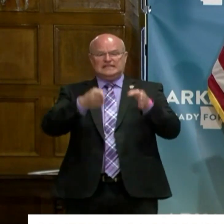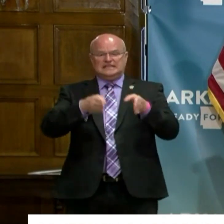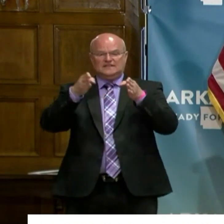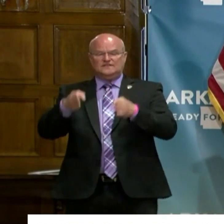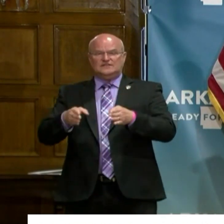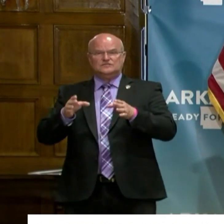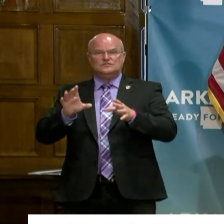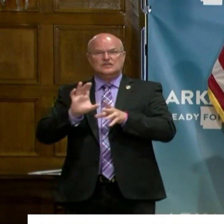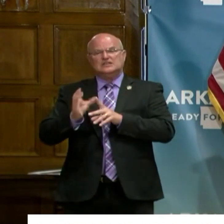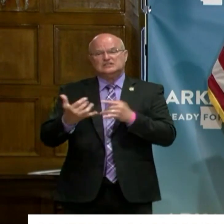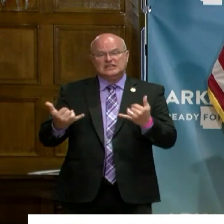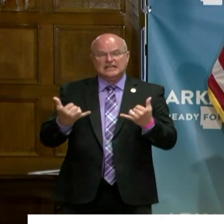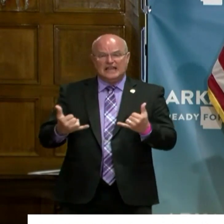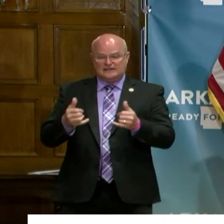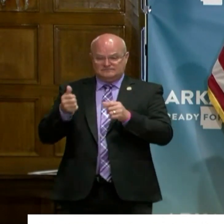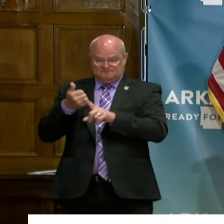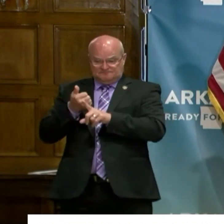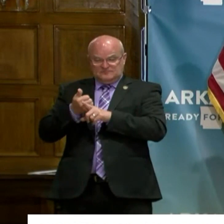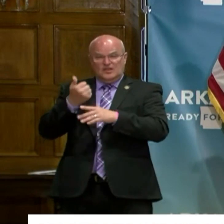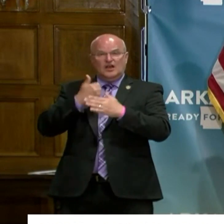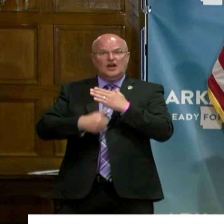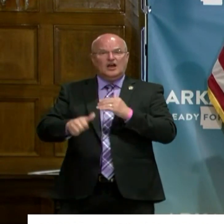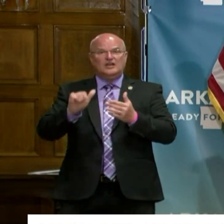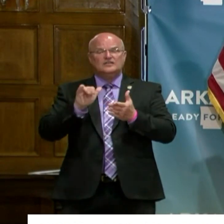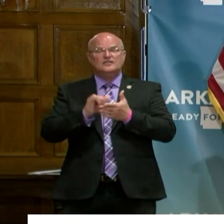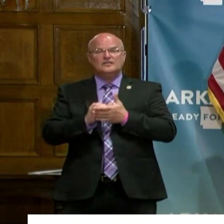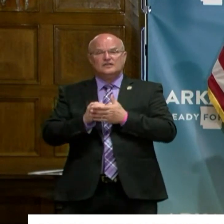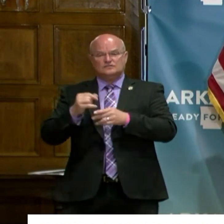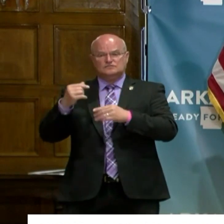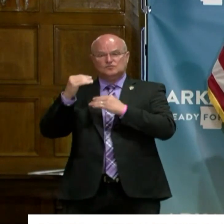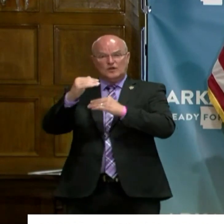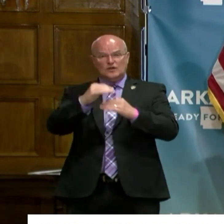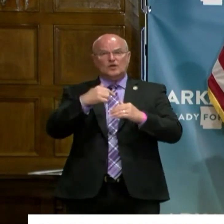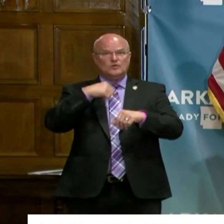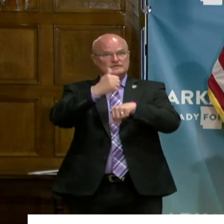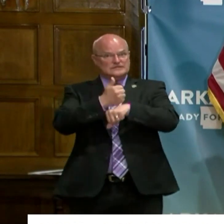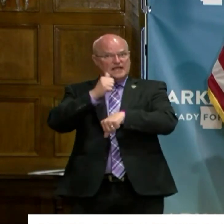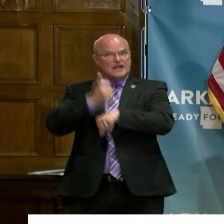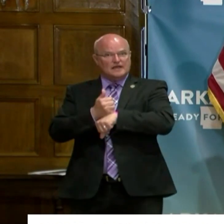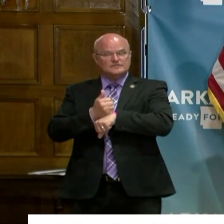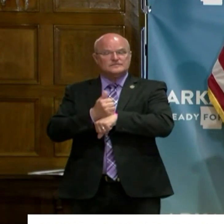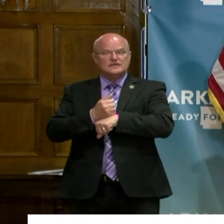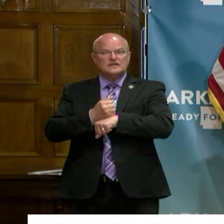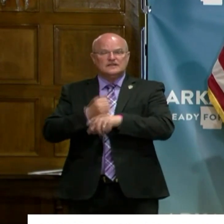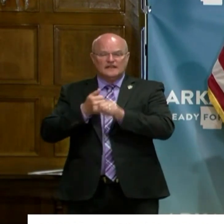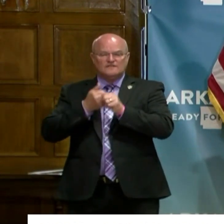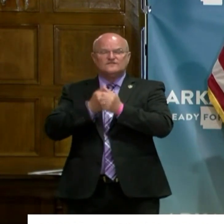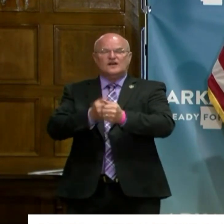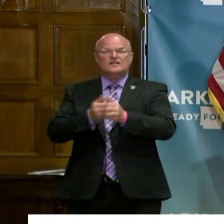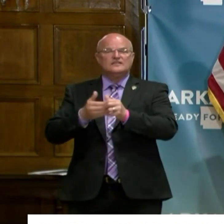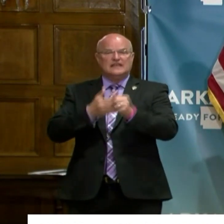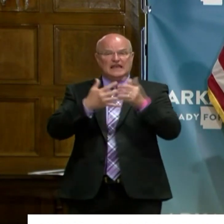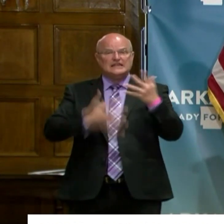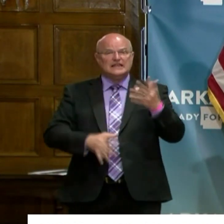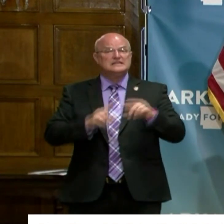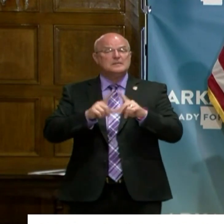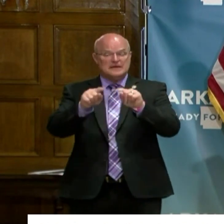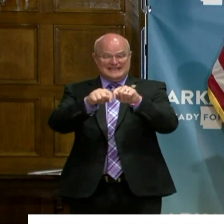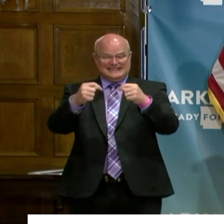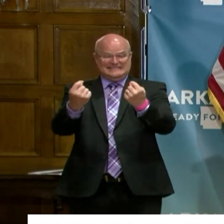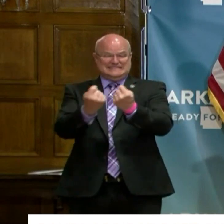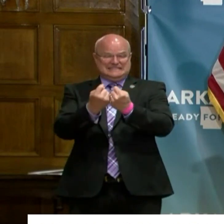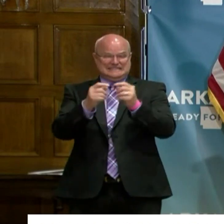individual conditioning now, which they can do under the regulations that we've put out. They follow those guidelines, but the